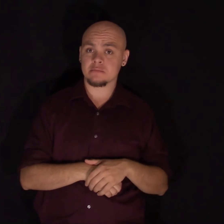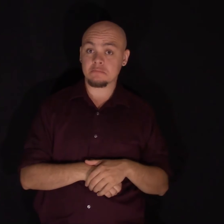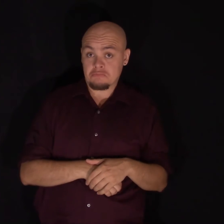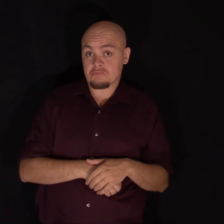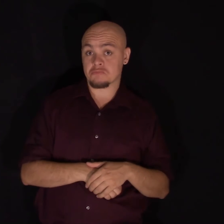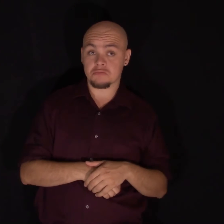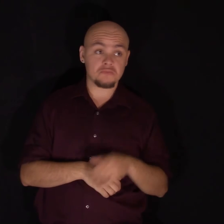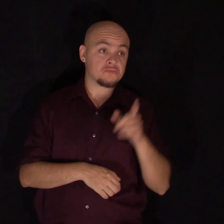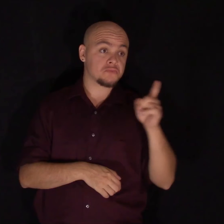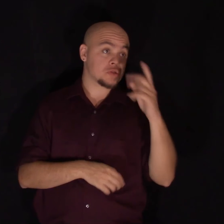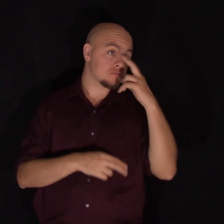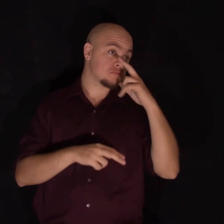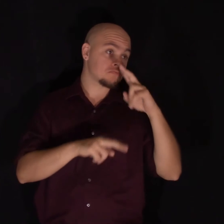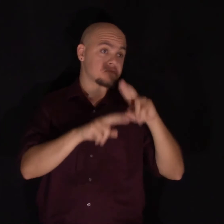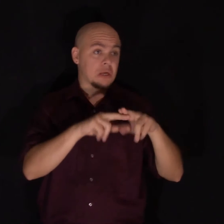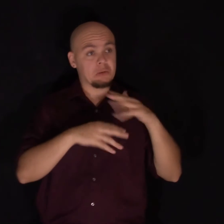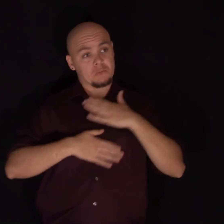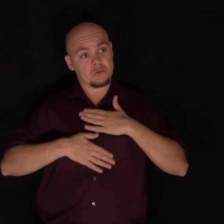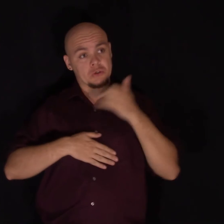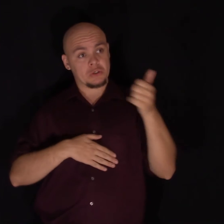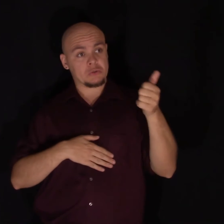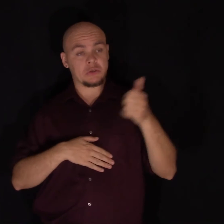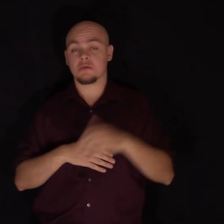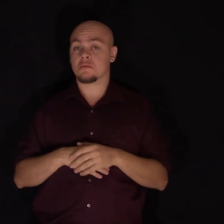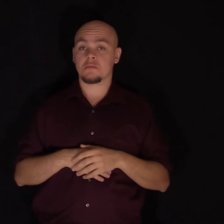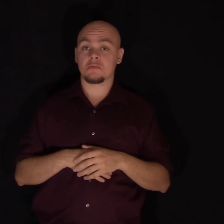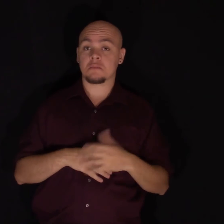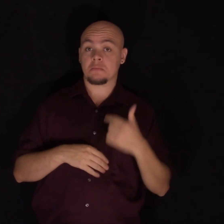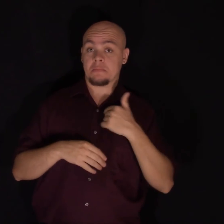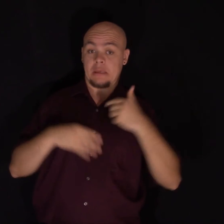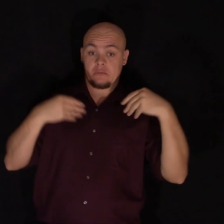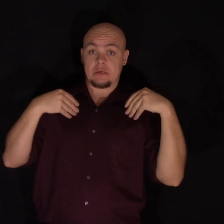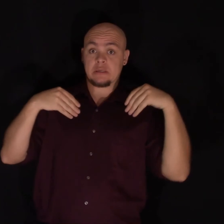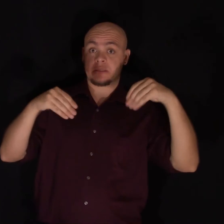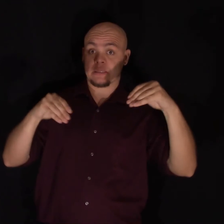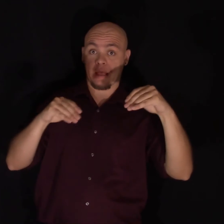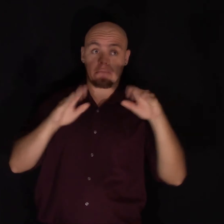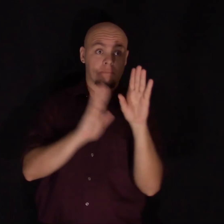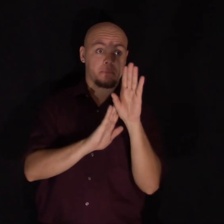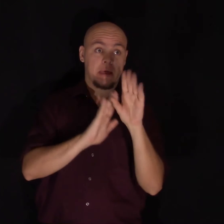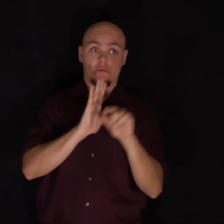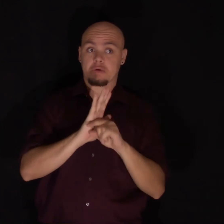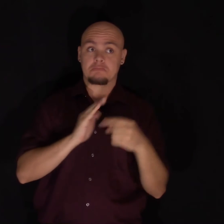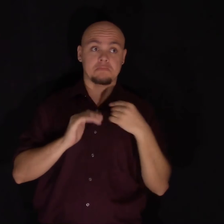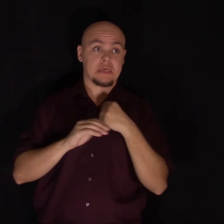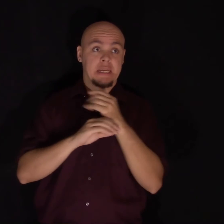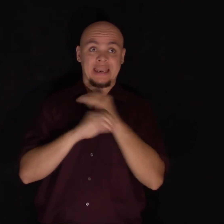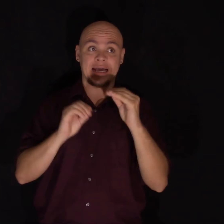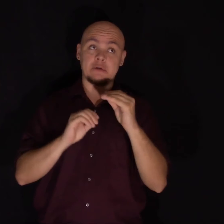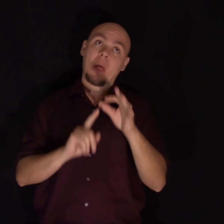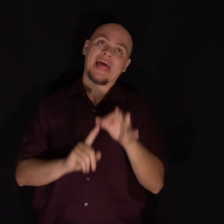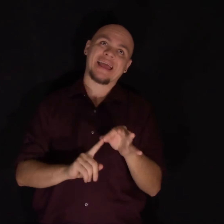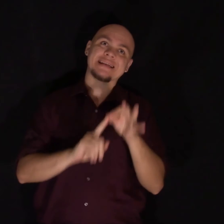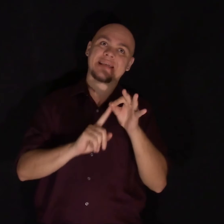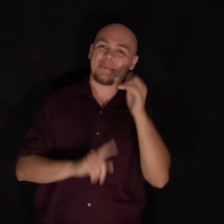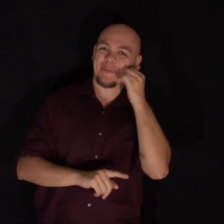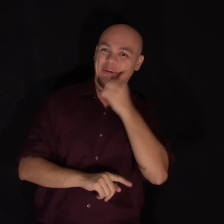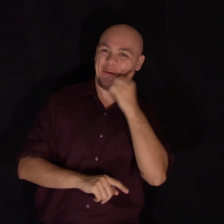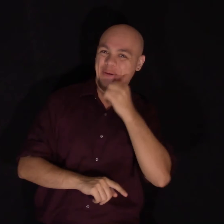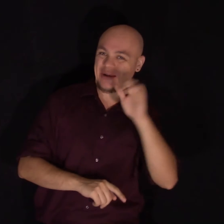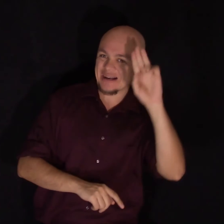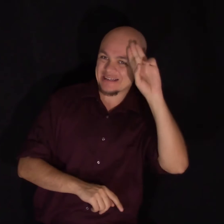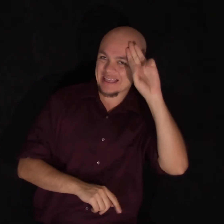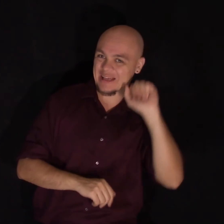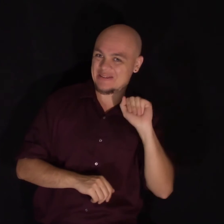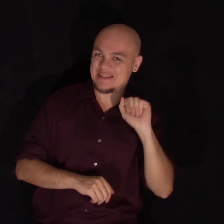she seems to be having a great time. Now, I had no background in sales, unless you count Girl Scouts, and I was terrible. And I had no passion for jewelry.